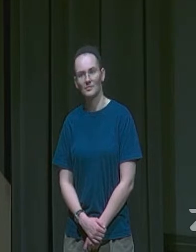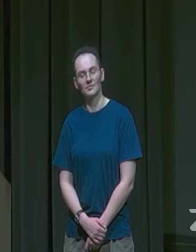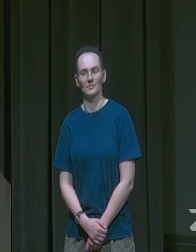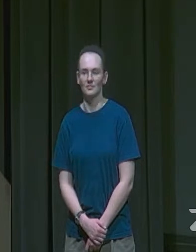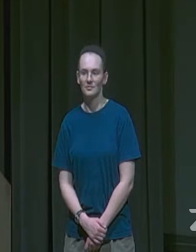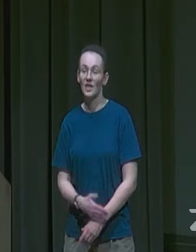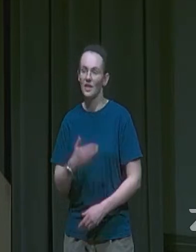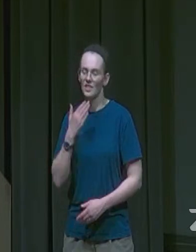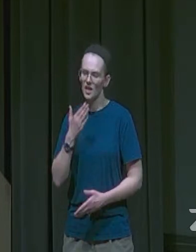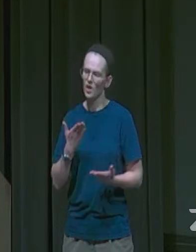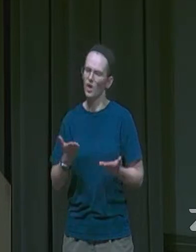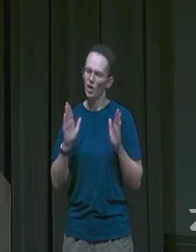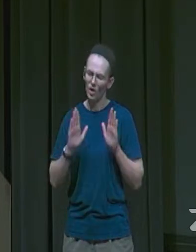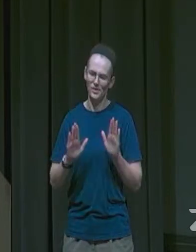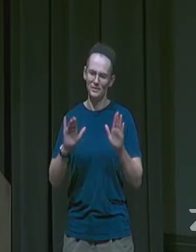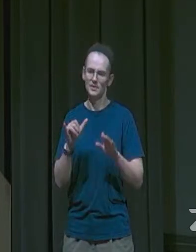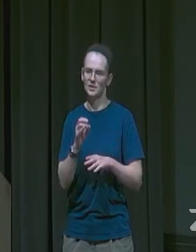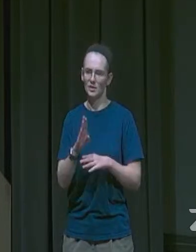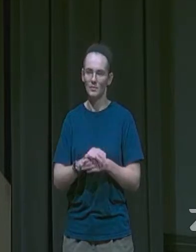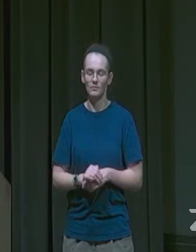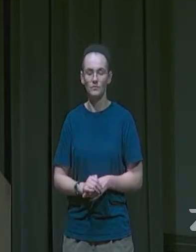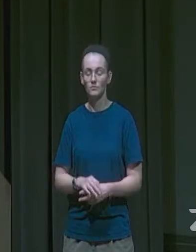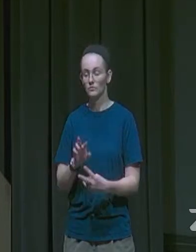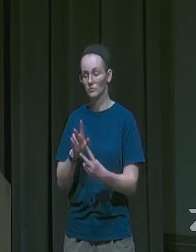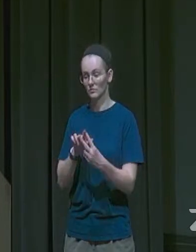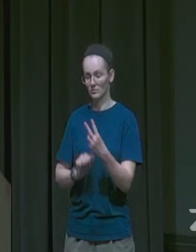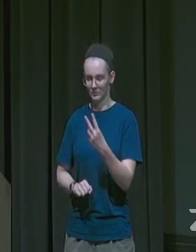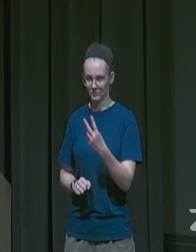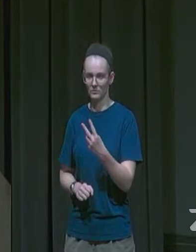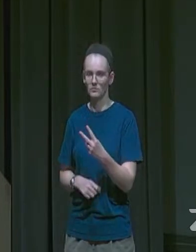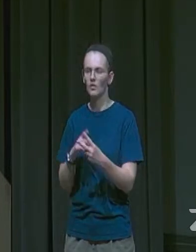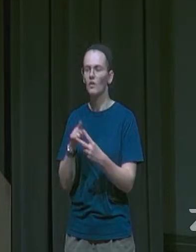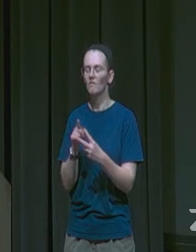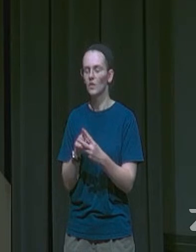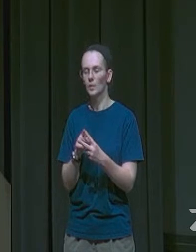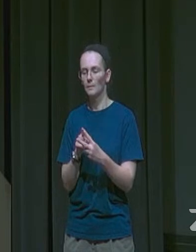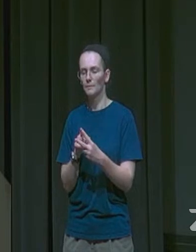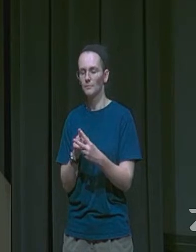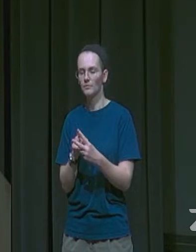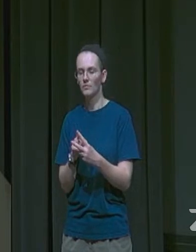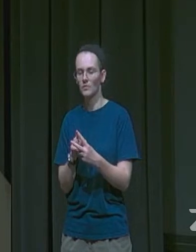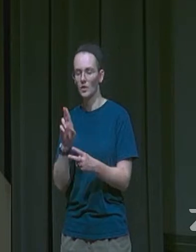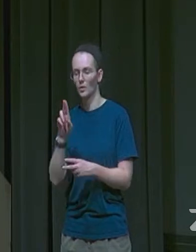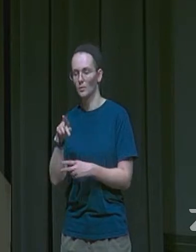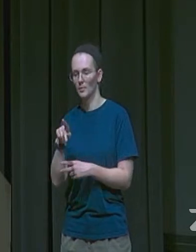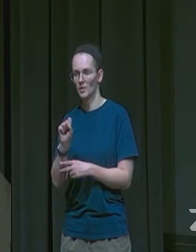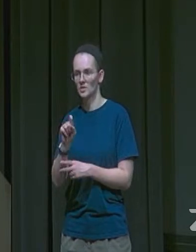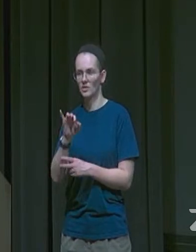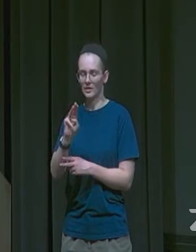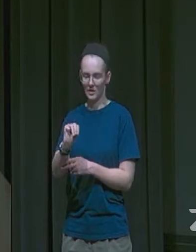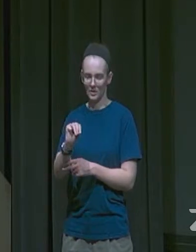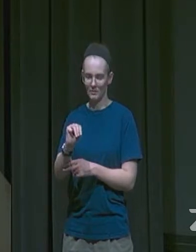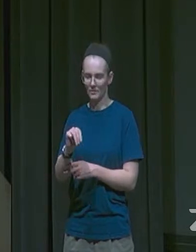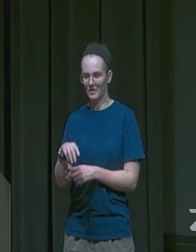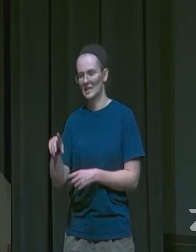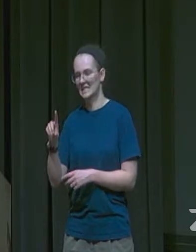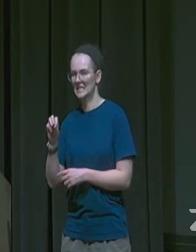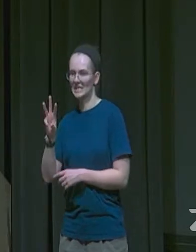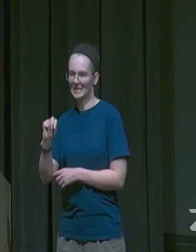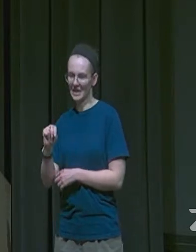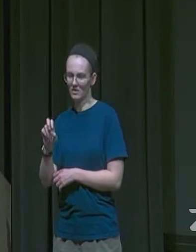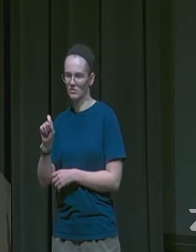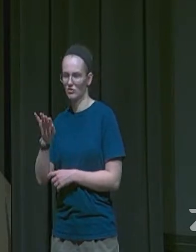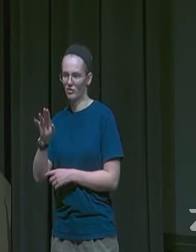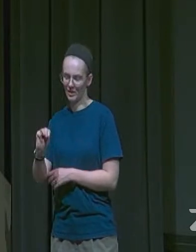Thank you. Awesome job. Two questions. First one is upstream and downstream. Are there